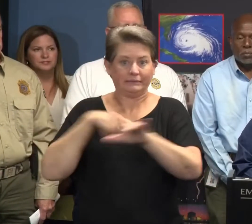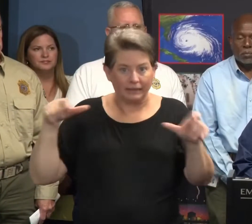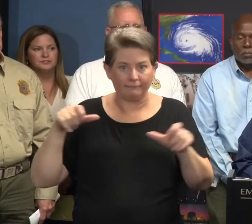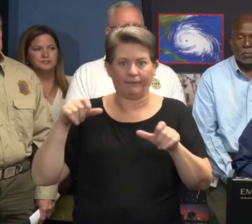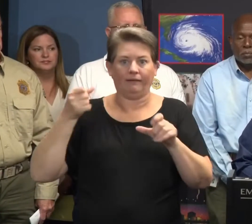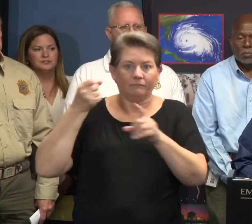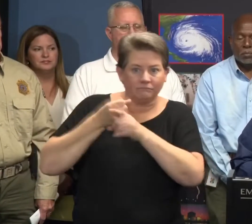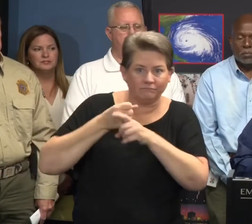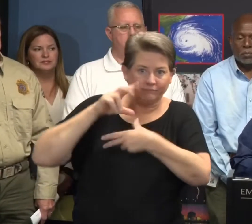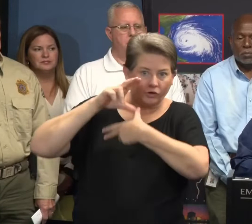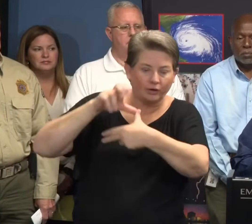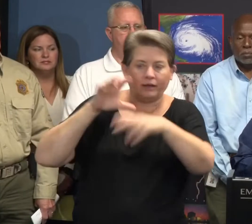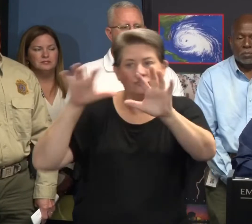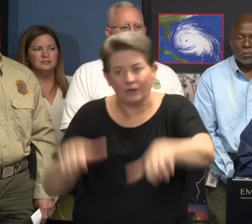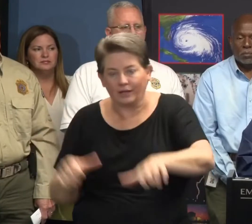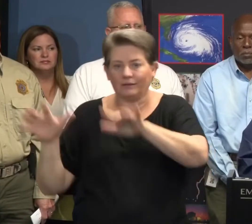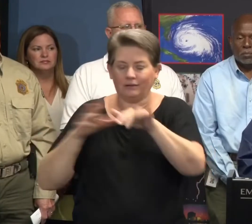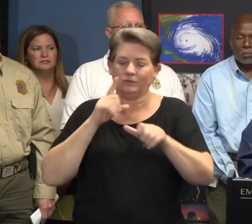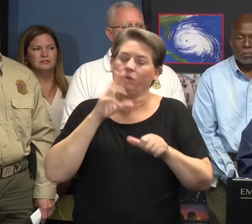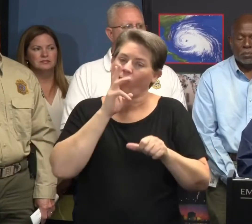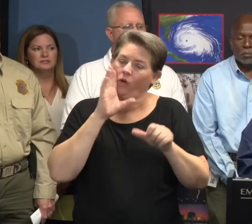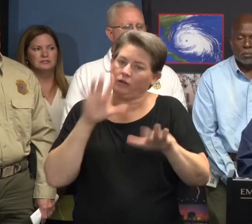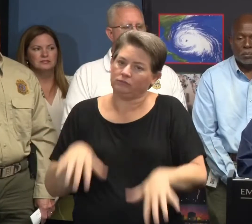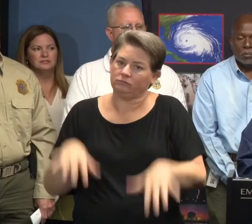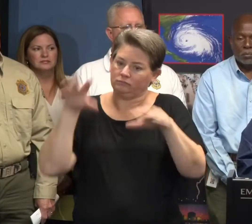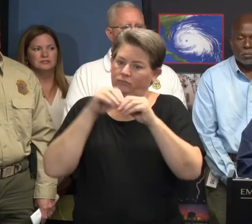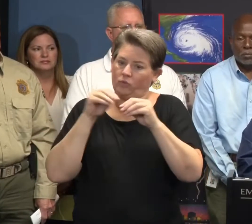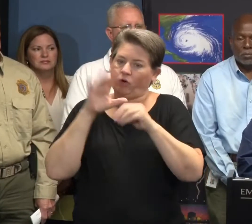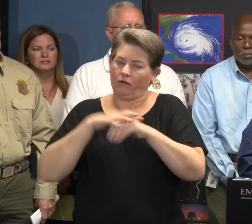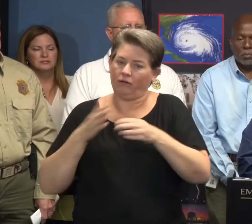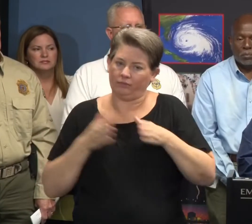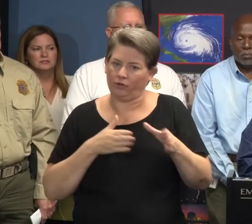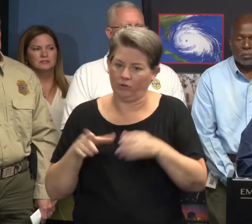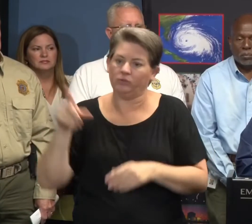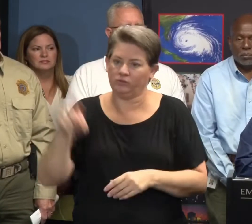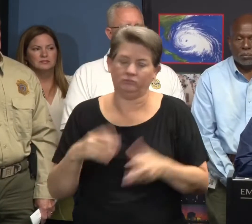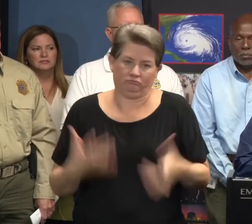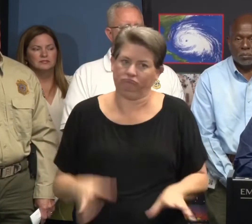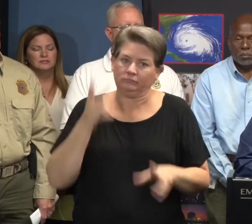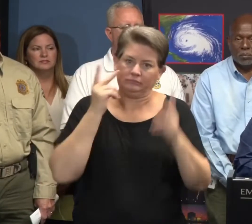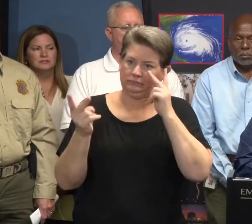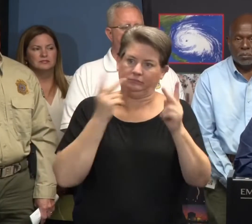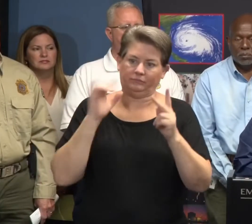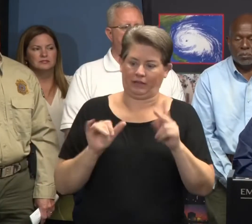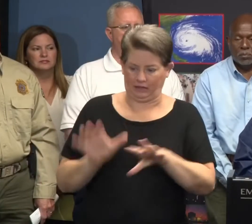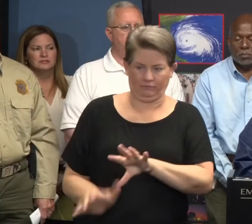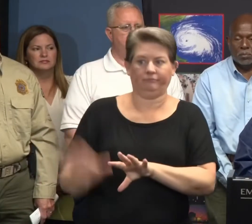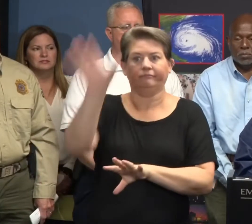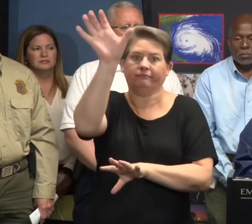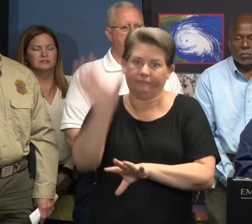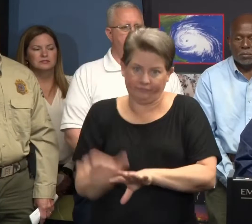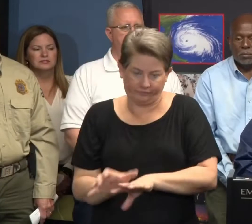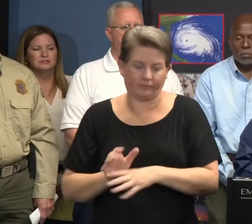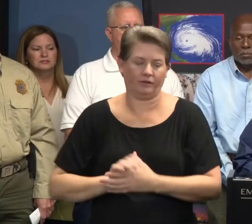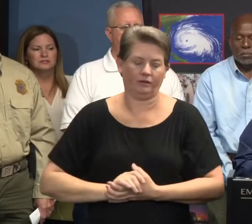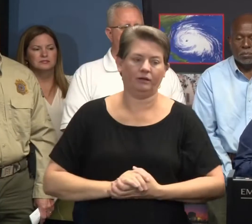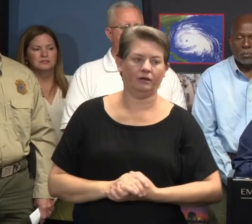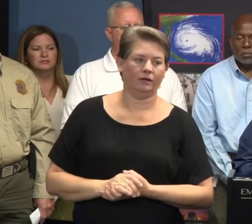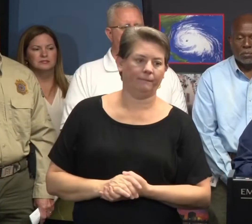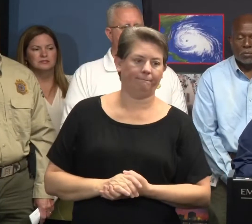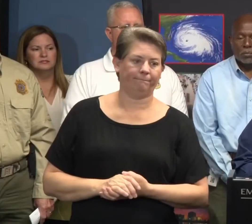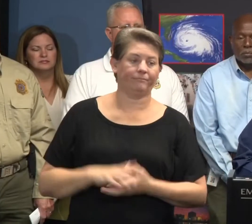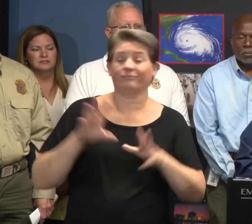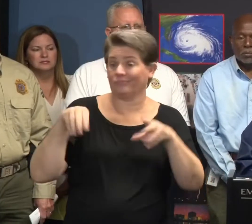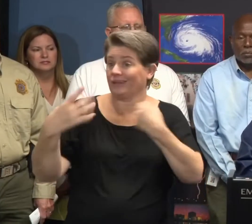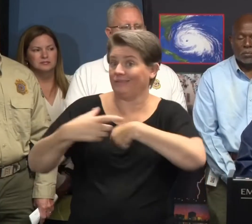time, there will be elevated water levels across some of the roads. We're seeing that today as we speak, and of course, it'll take a little